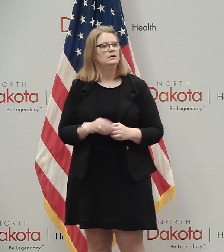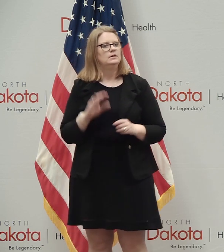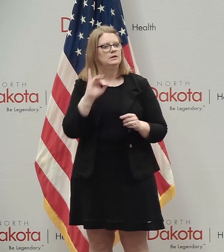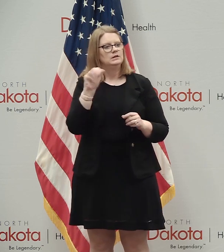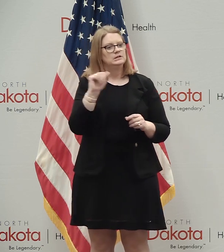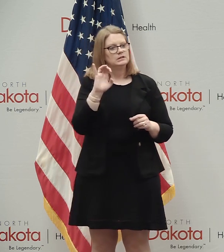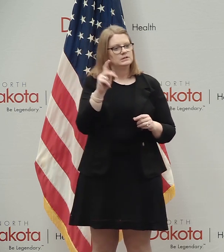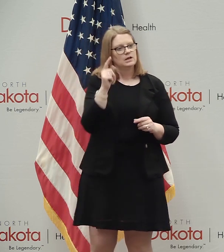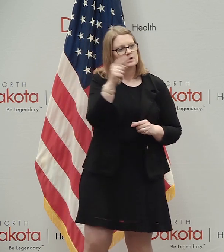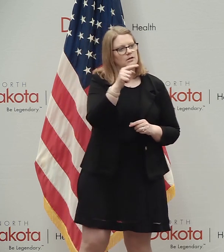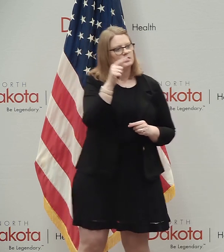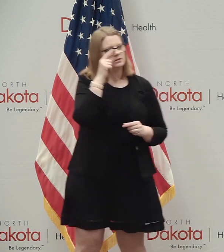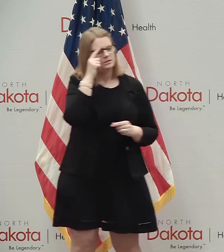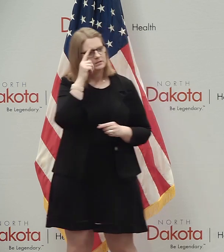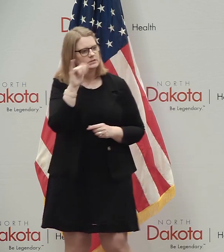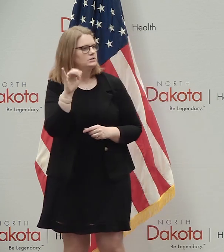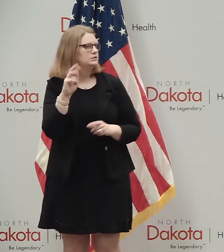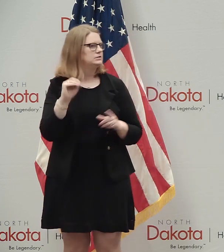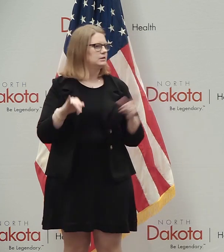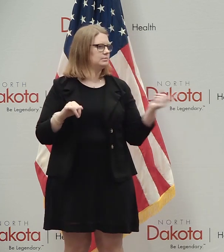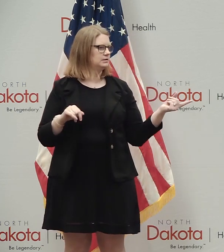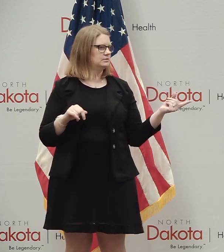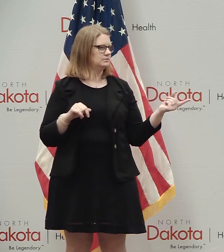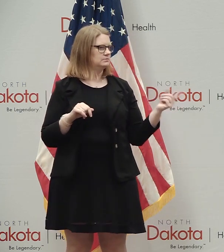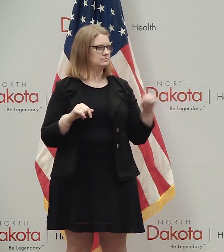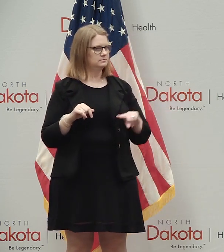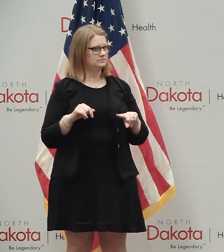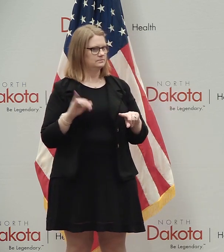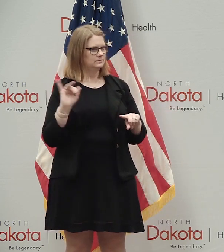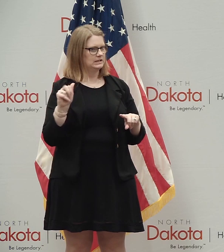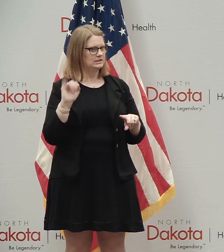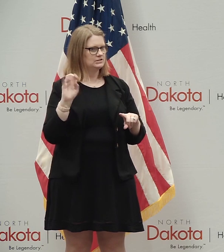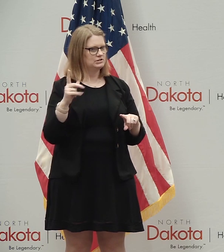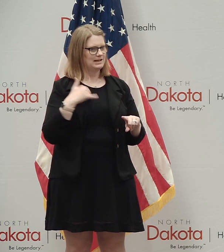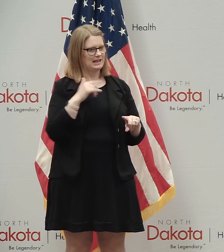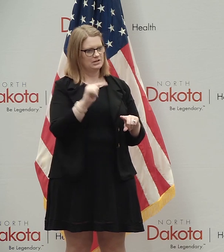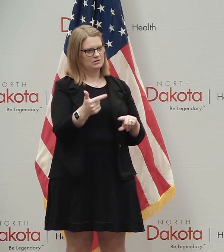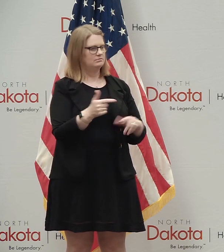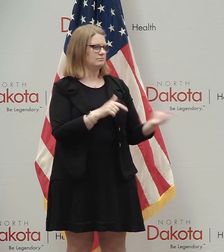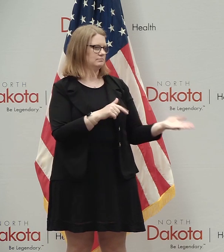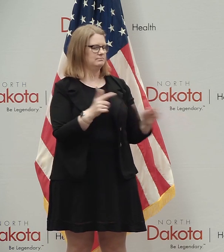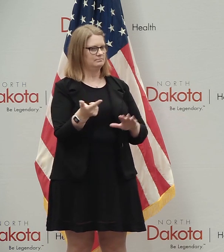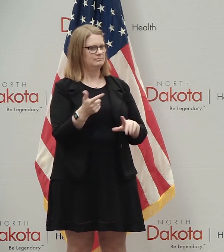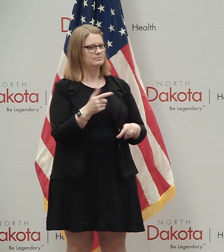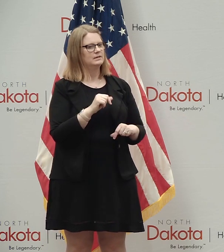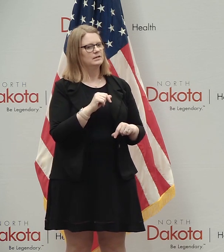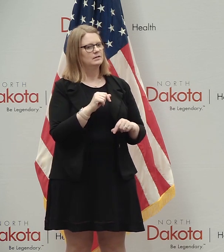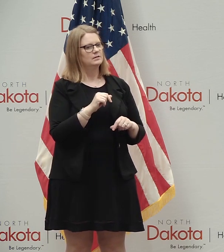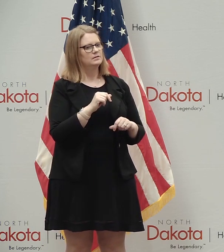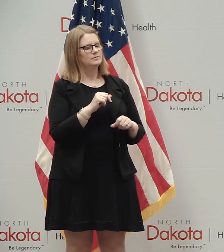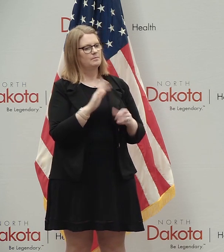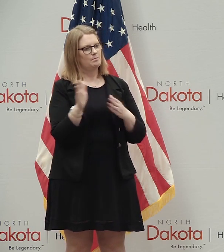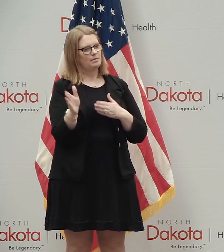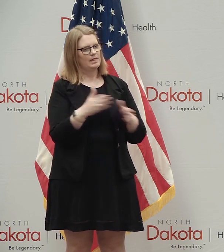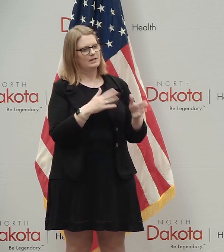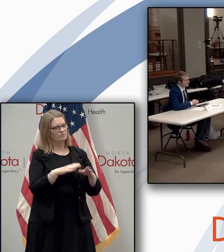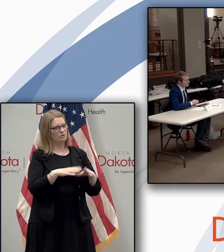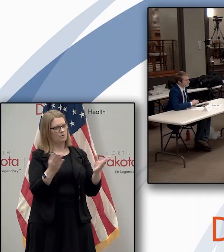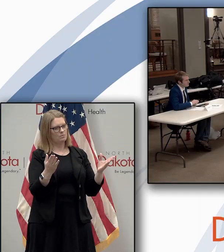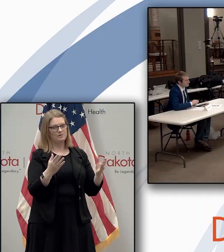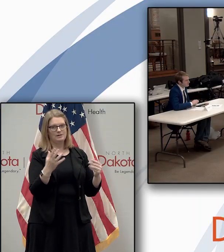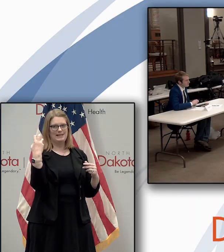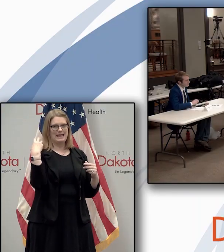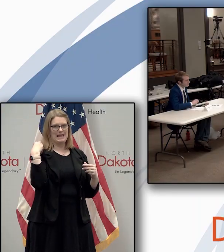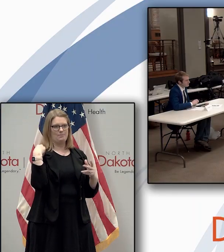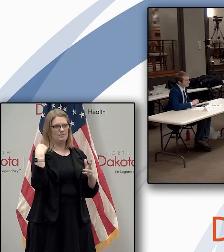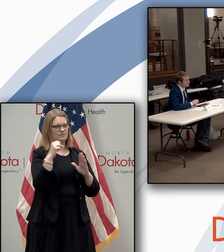Jack, I think you're next, or no, was it Jeremy? It was Jeremy, because Jack's already gone. Okay, all right. What are the plans for reopening the Capitol for